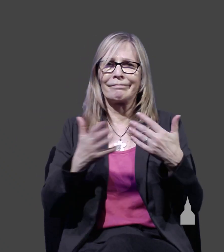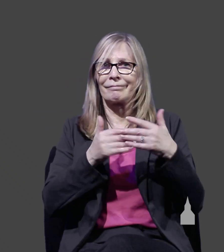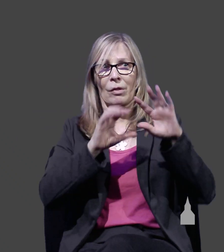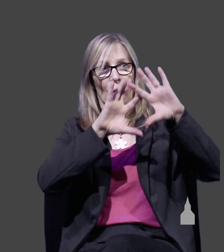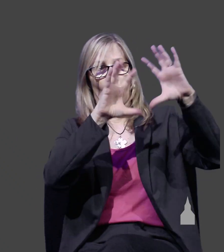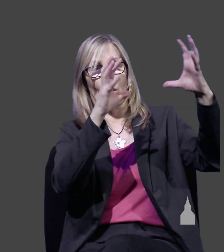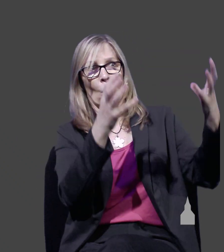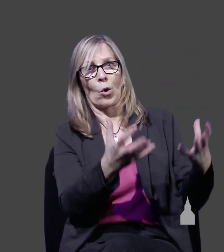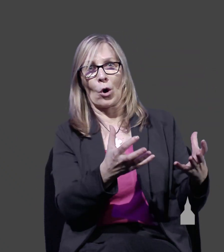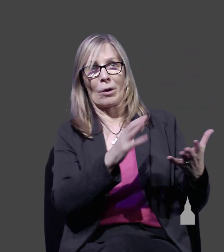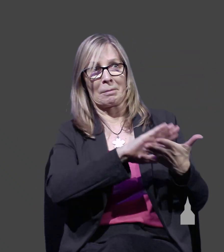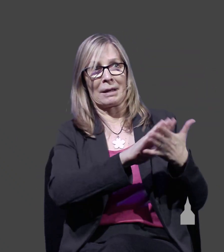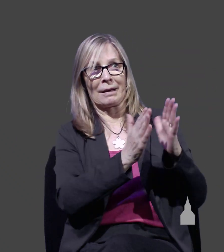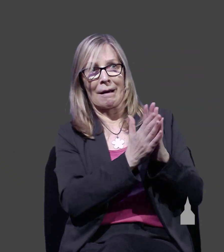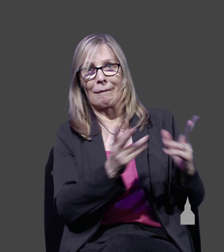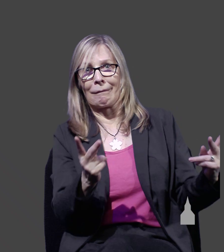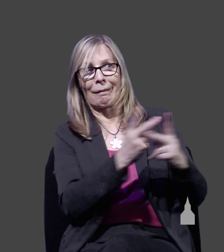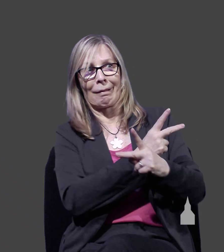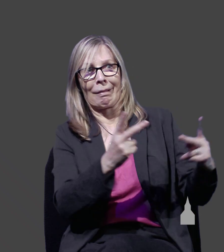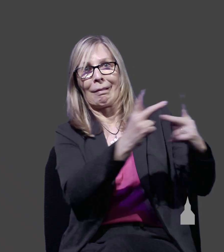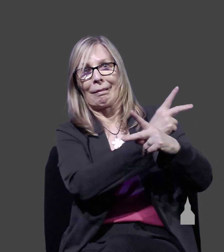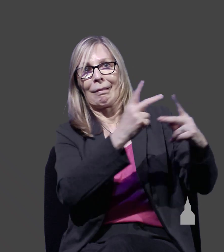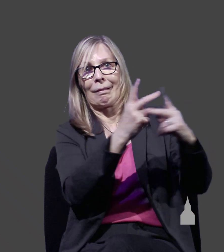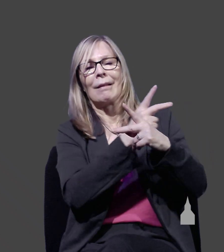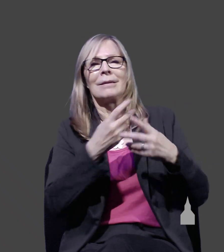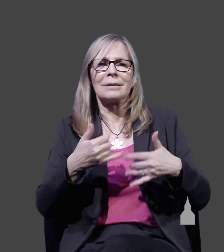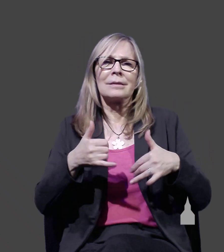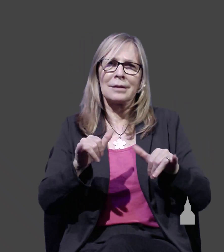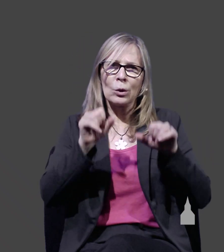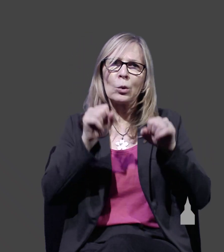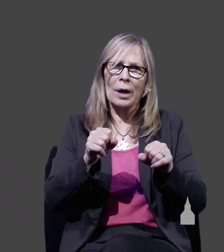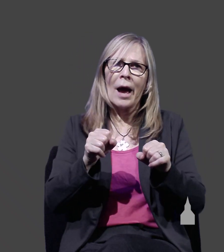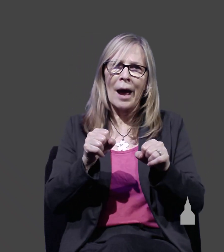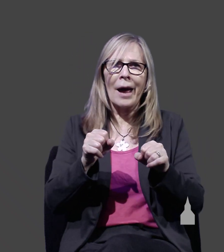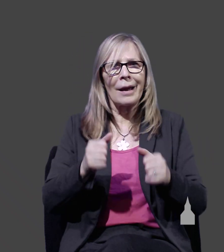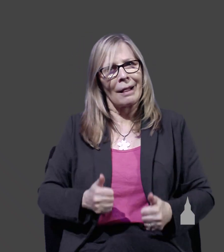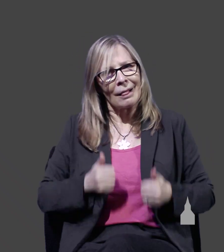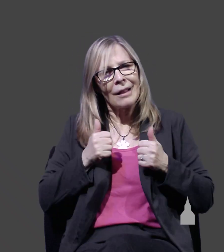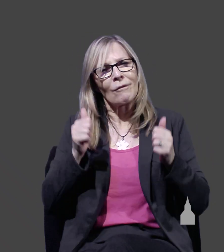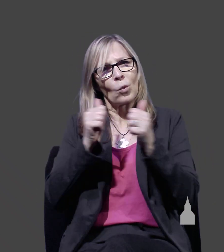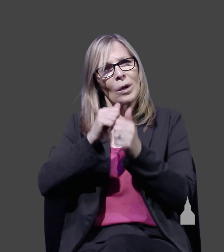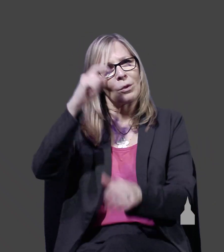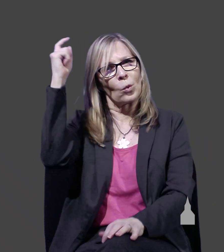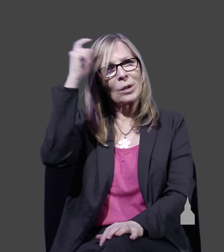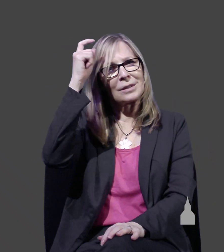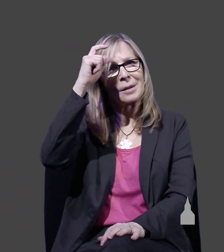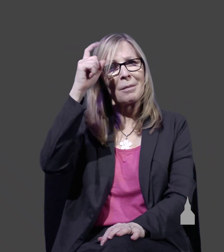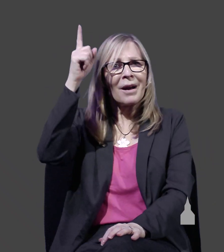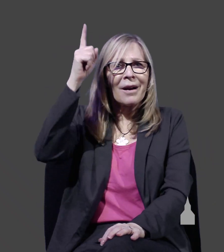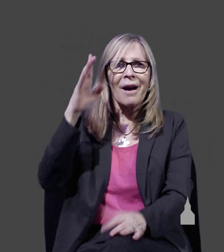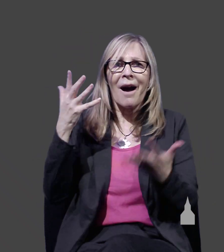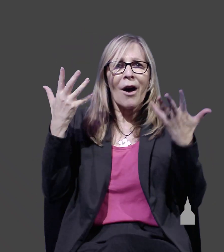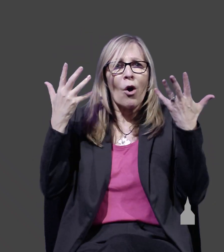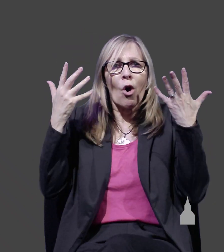world gets, you can conduct yourselves with wisdom because God's already given you all that you need.